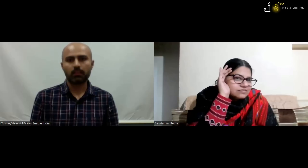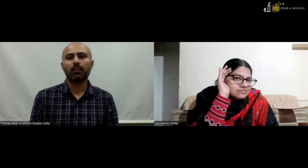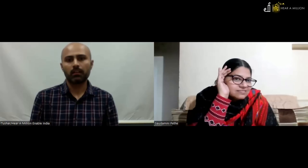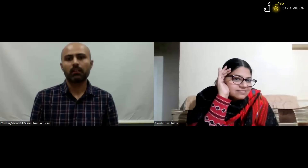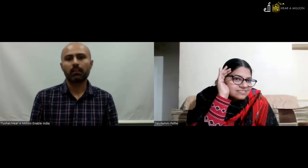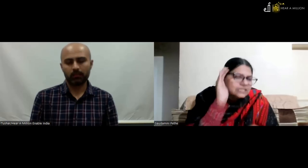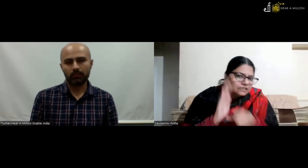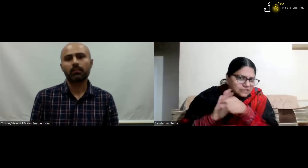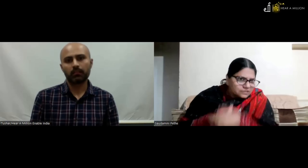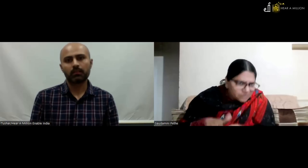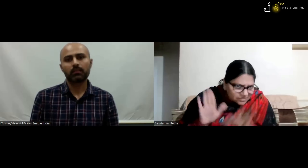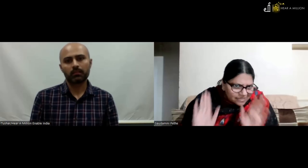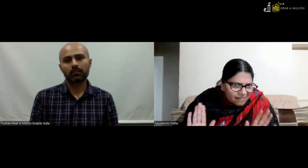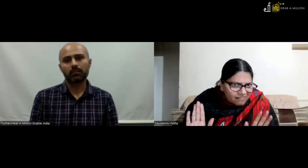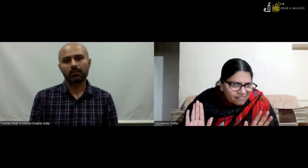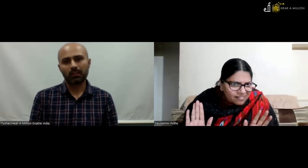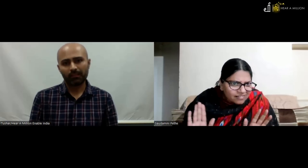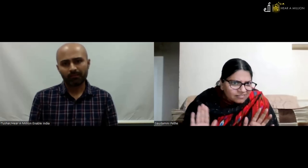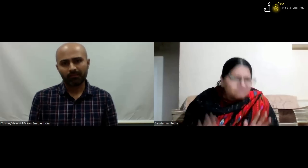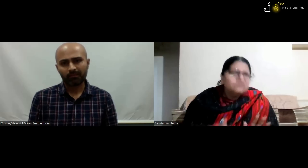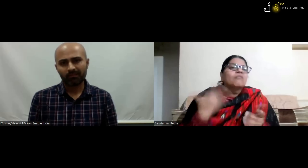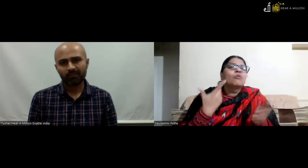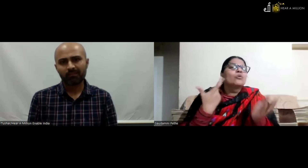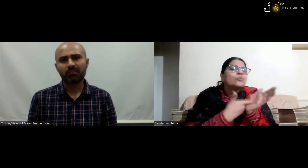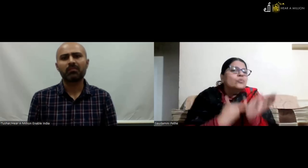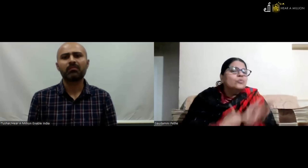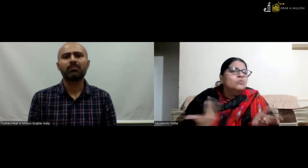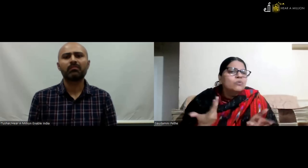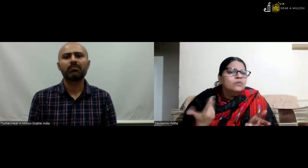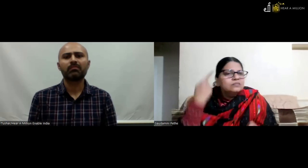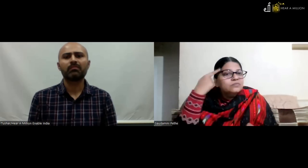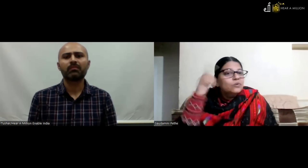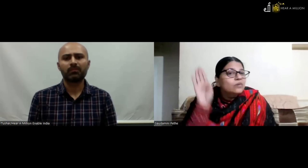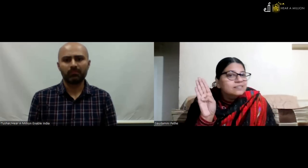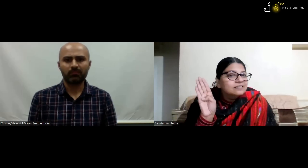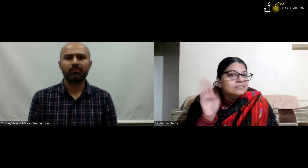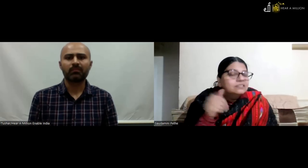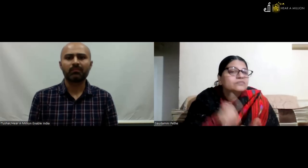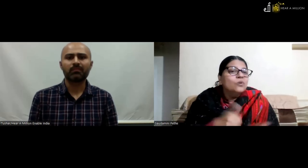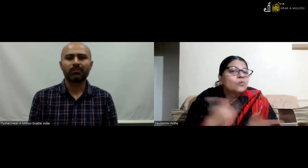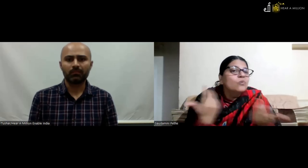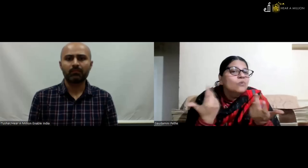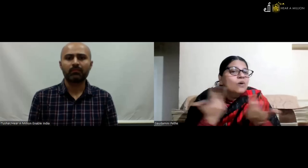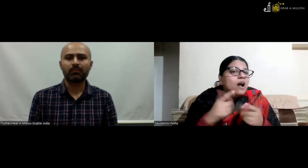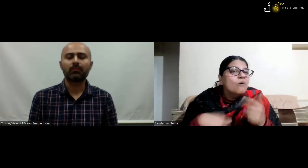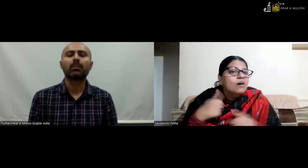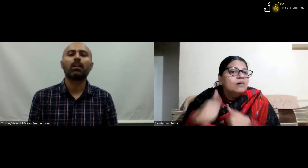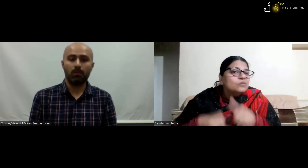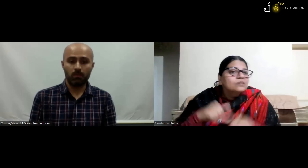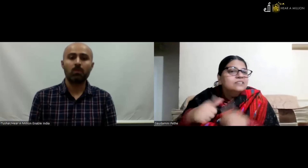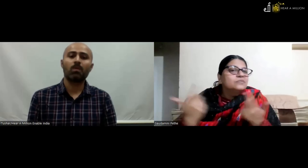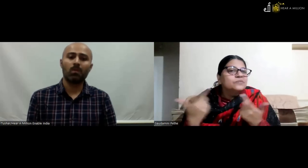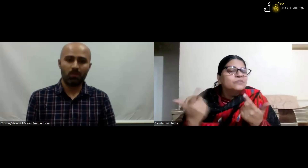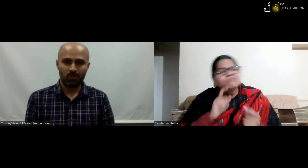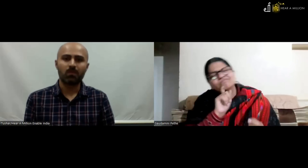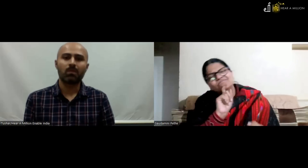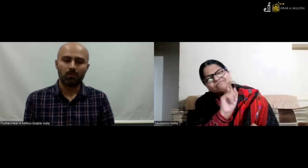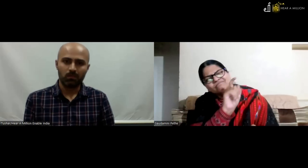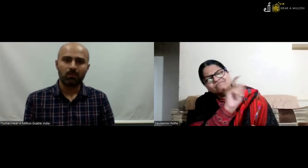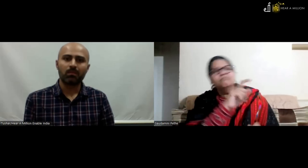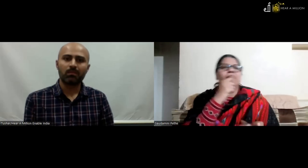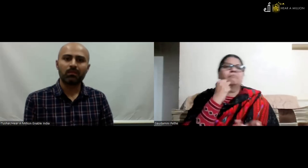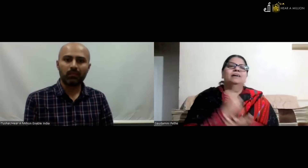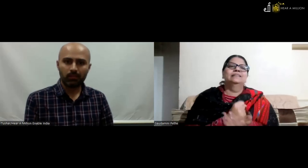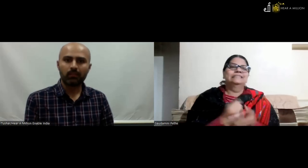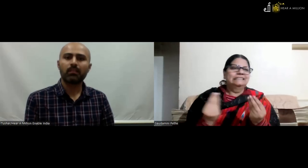RTI. I have applied for the license, whether you are discriminating, what are the rules for the license, what